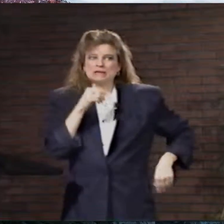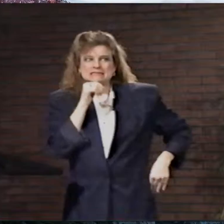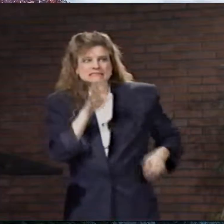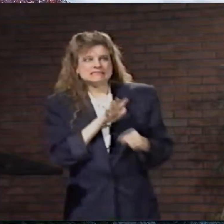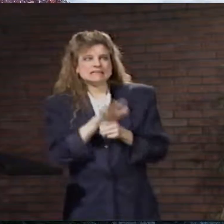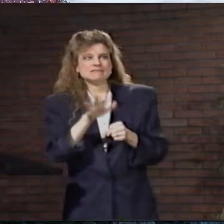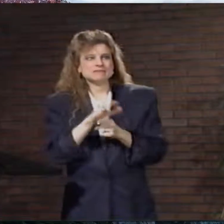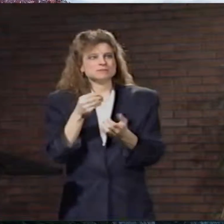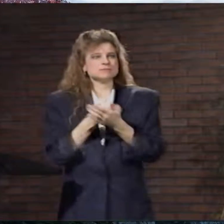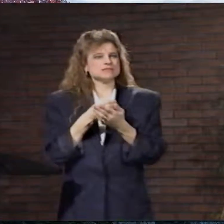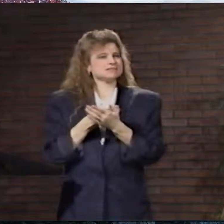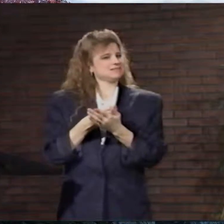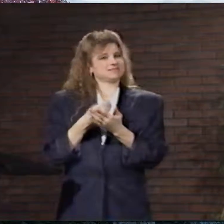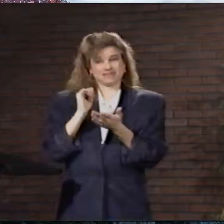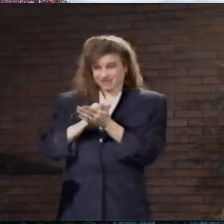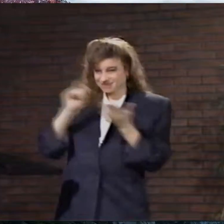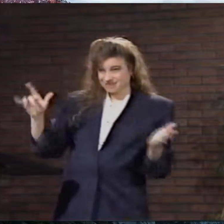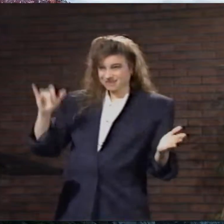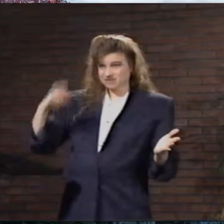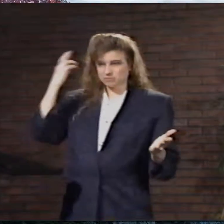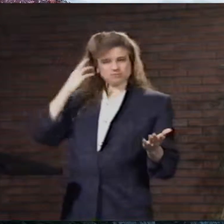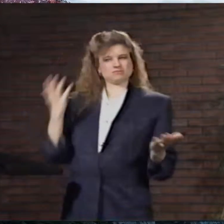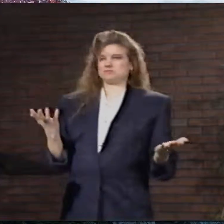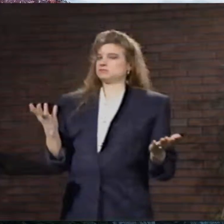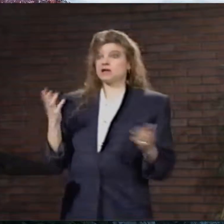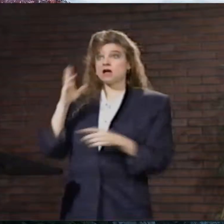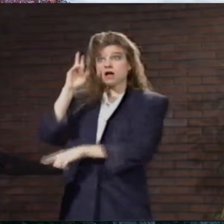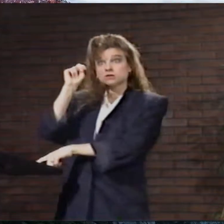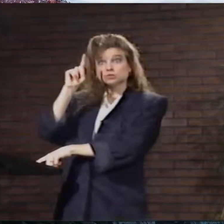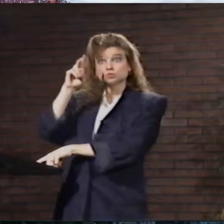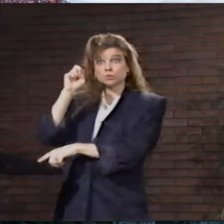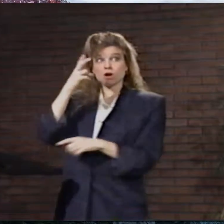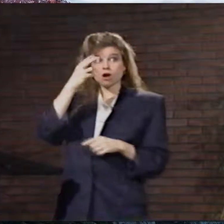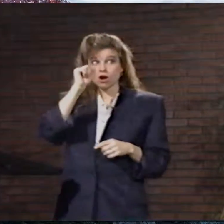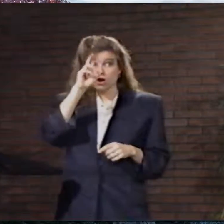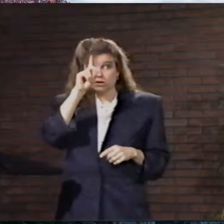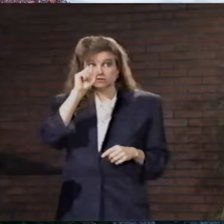And many people or many companies will say, I can't afford this accommodation,